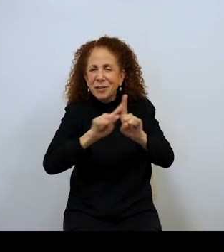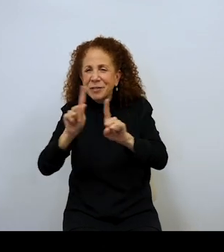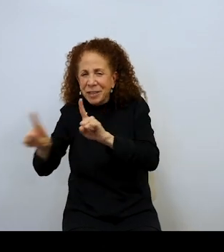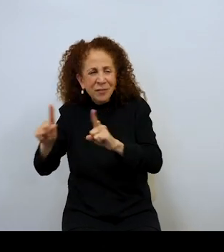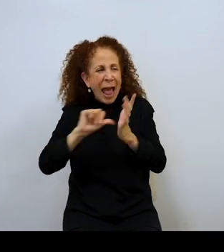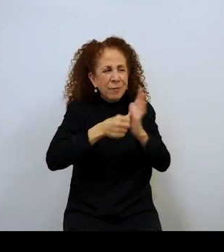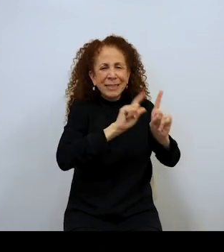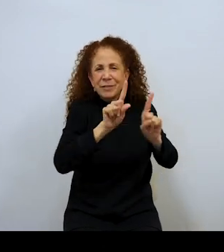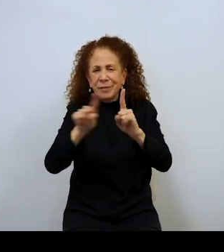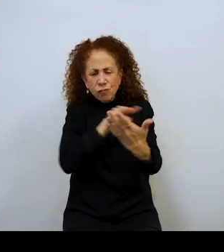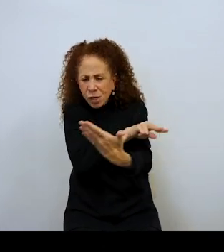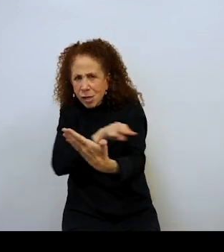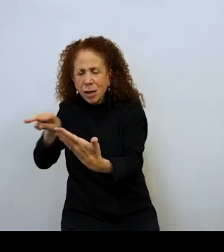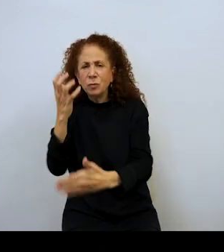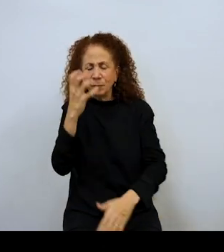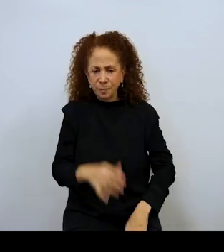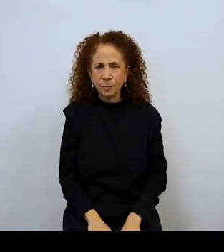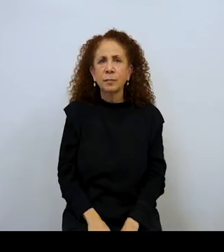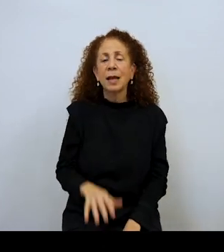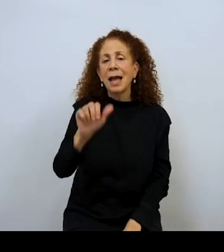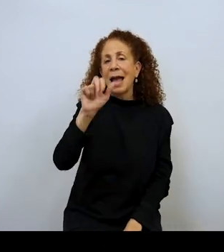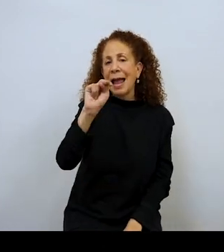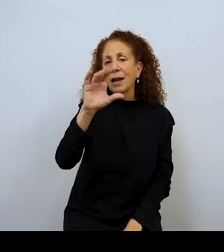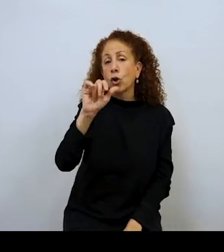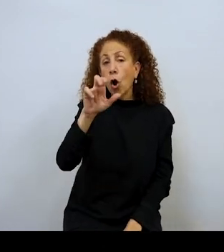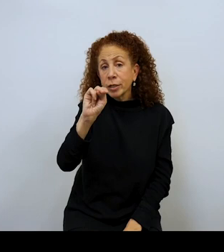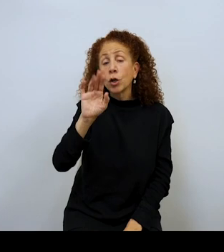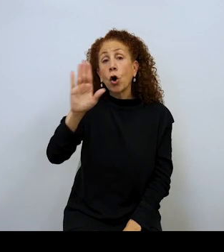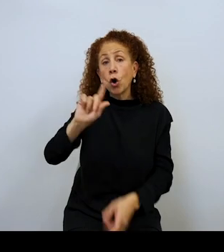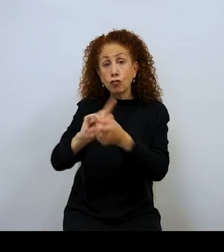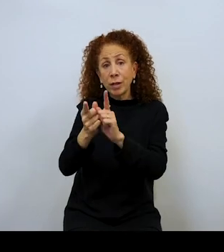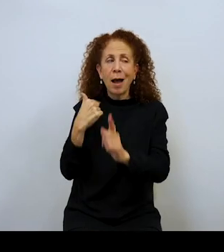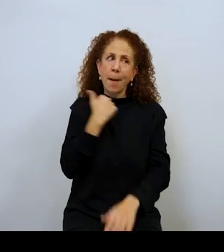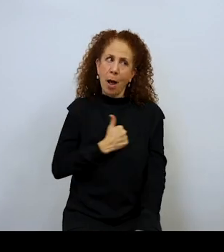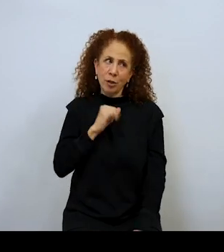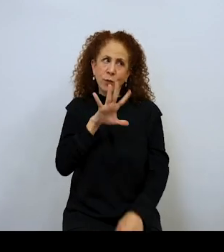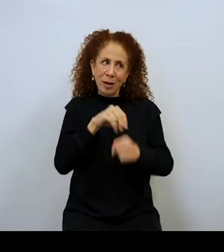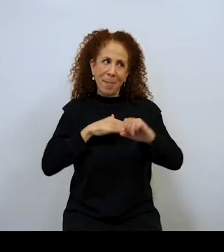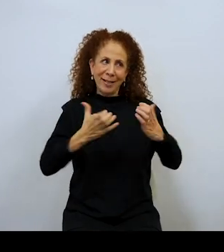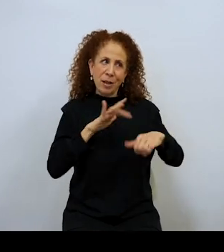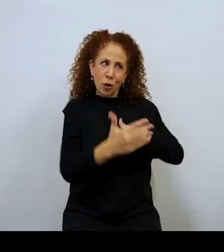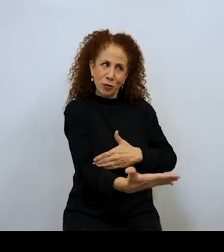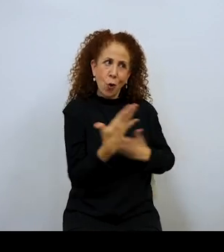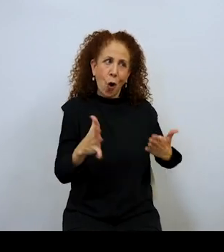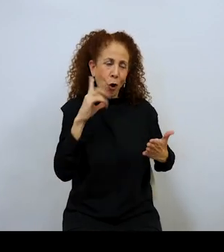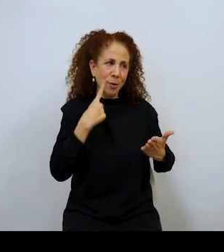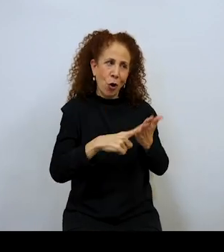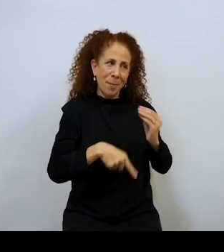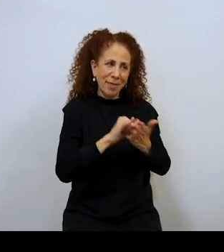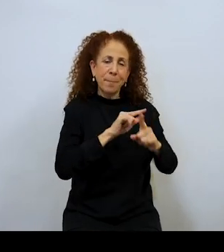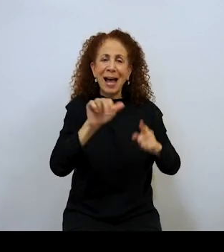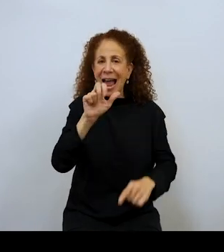them. And with the Anne Carson translation, and I apologize to those who were in the class earlier today who've already heard me say mm-hmm. that, but